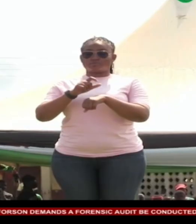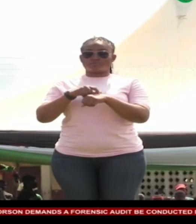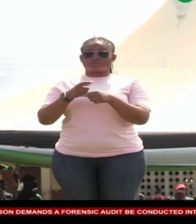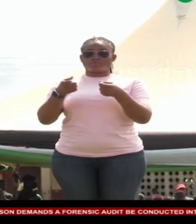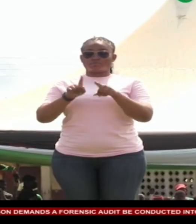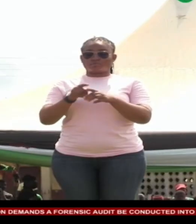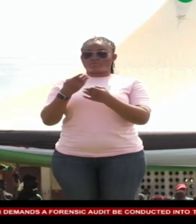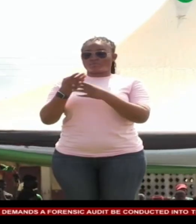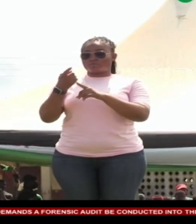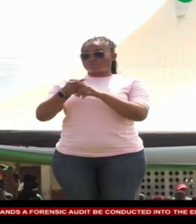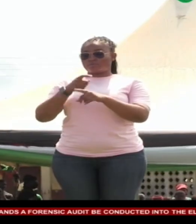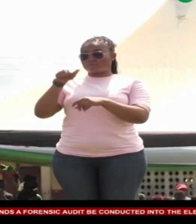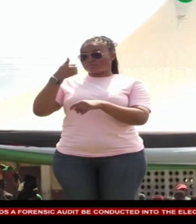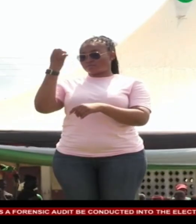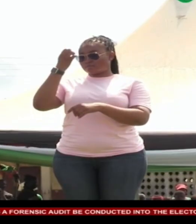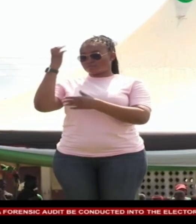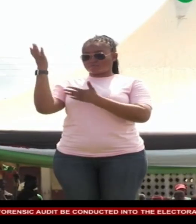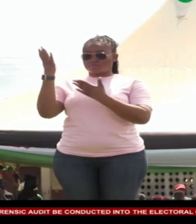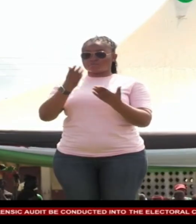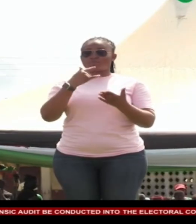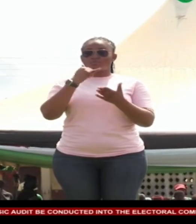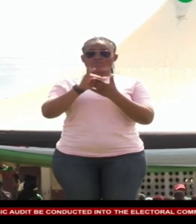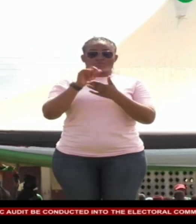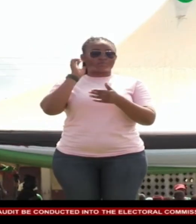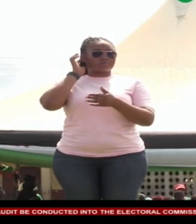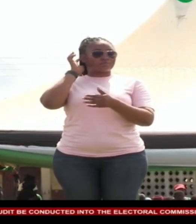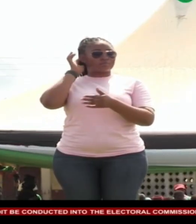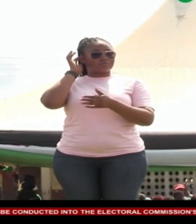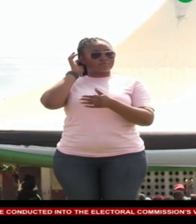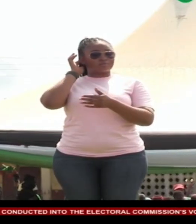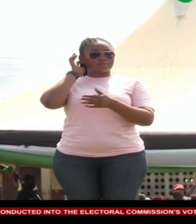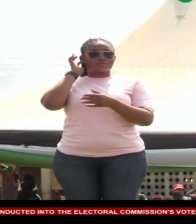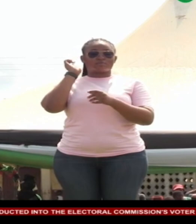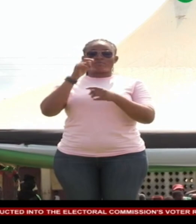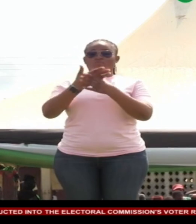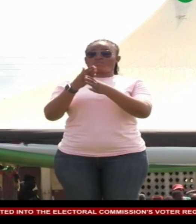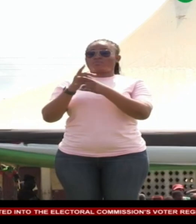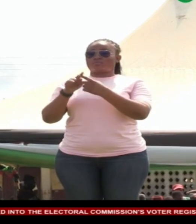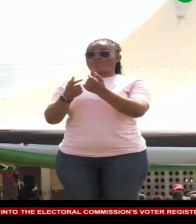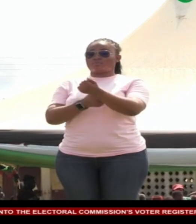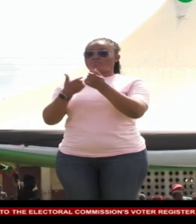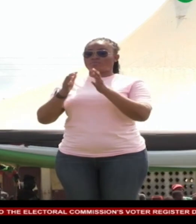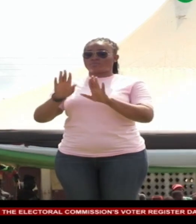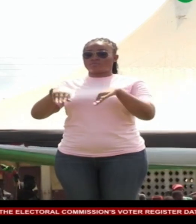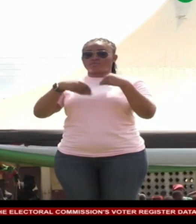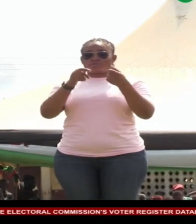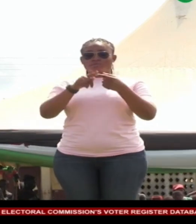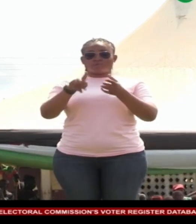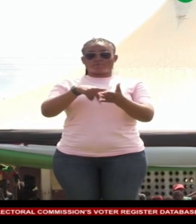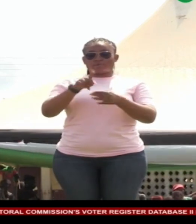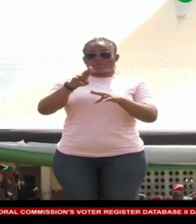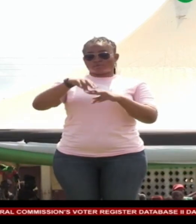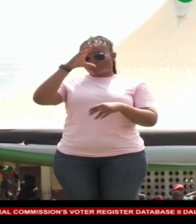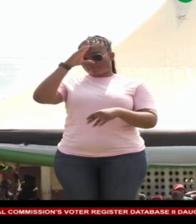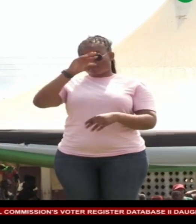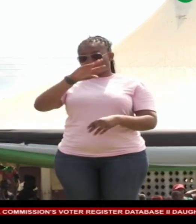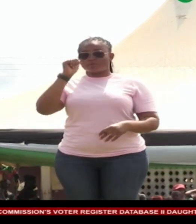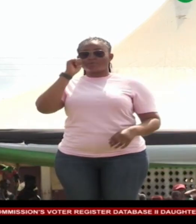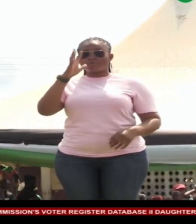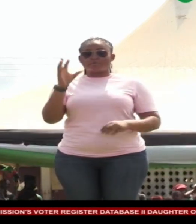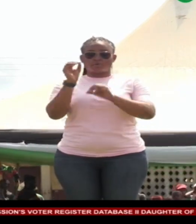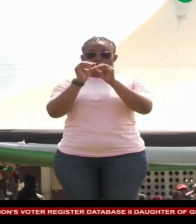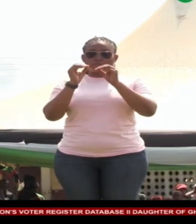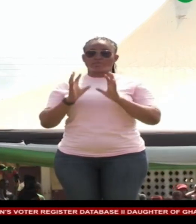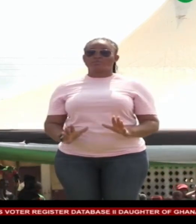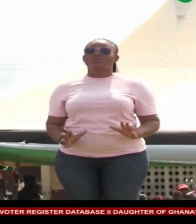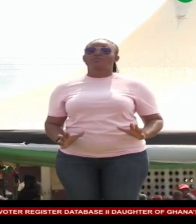this is Kafia Manone, Eddie Bray, almost said, Omon Chairman Ghana for you now. Omon de ma Omo Party Chairman. We know this government's history when